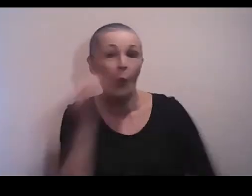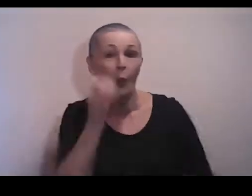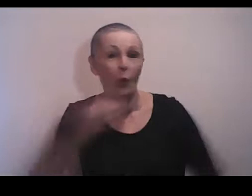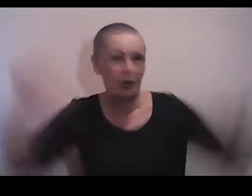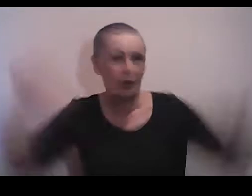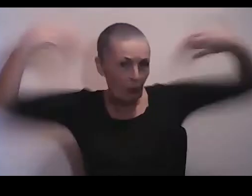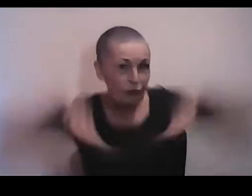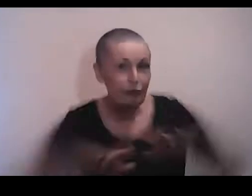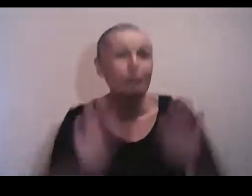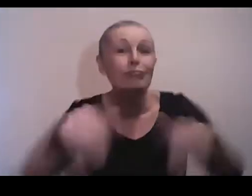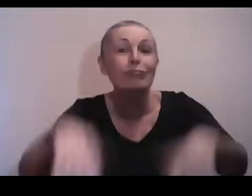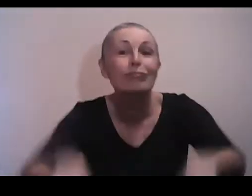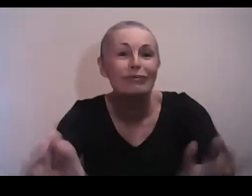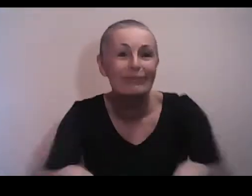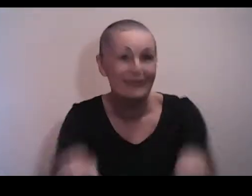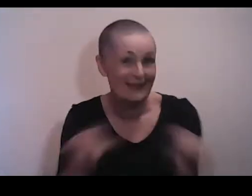Just like a wave.